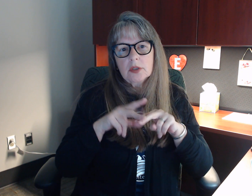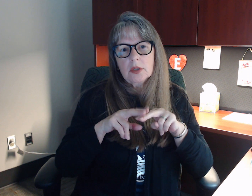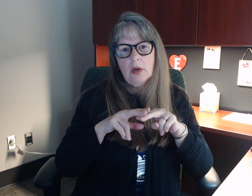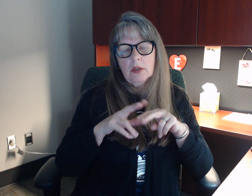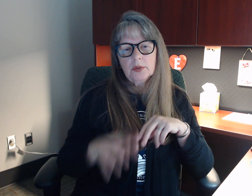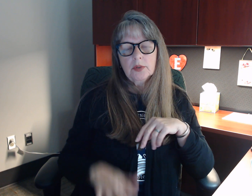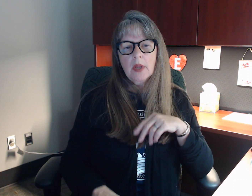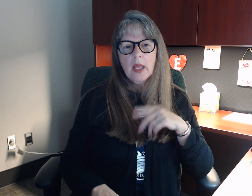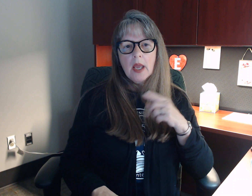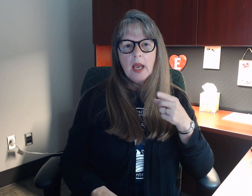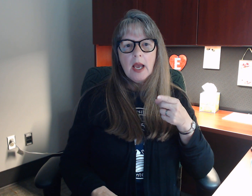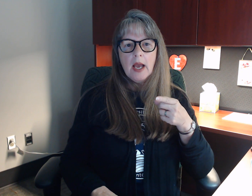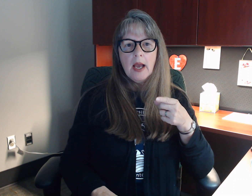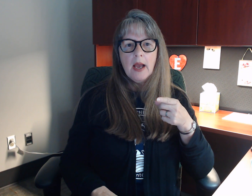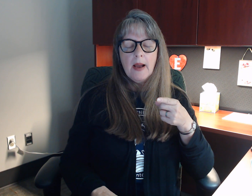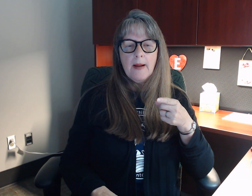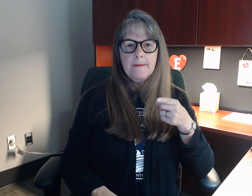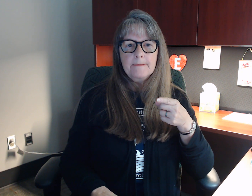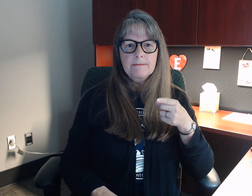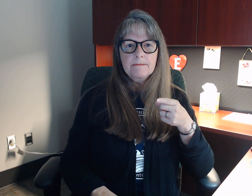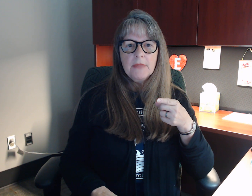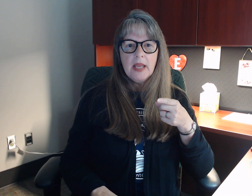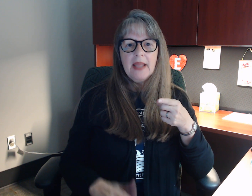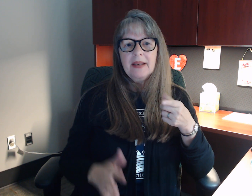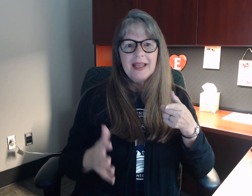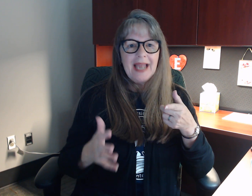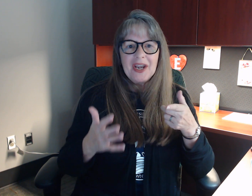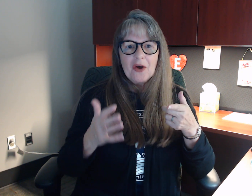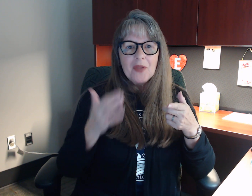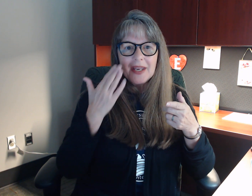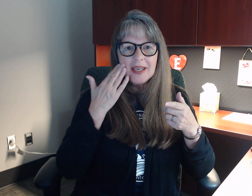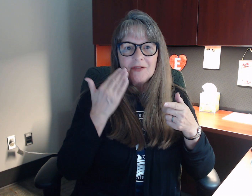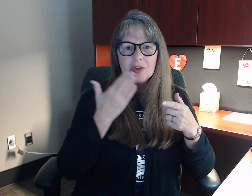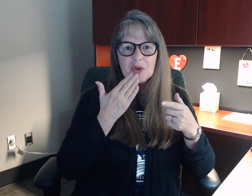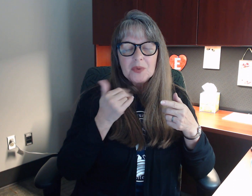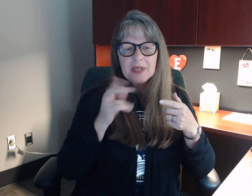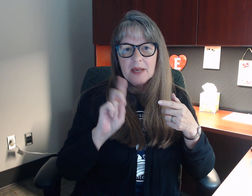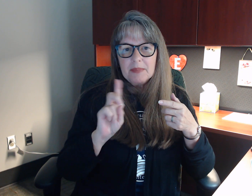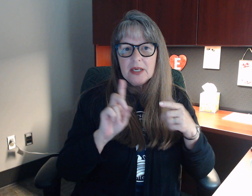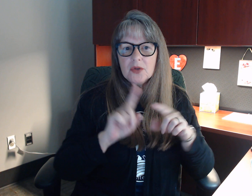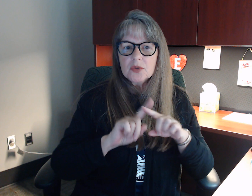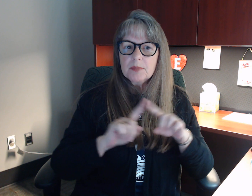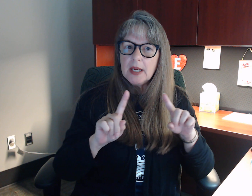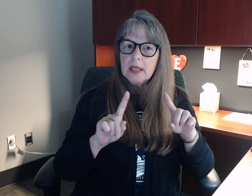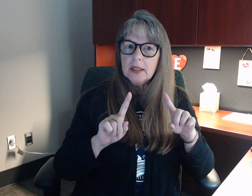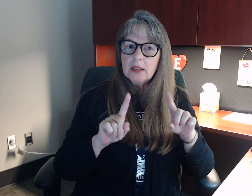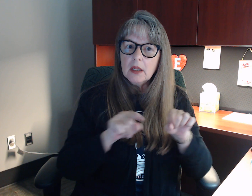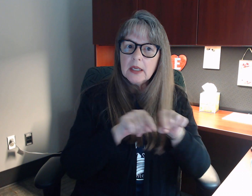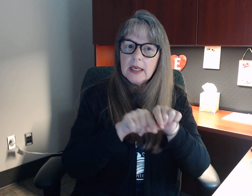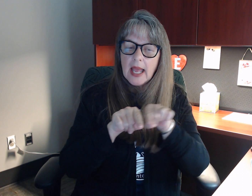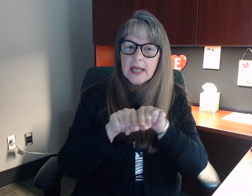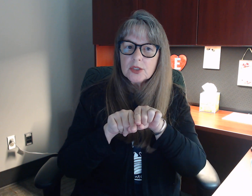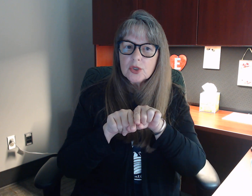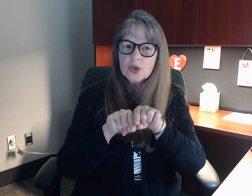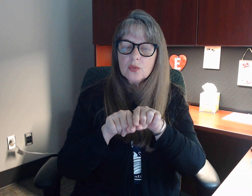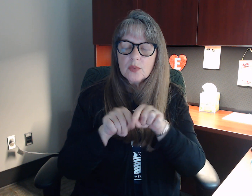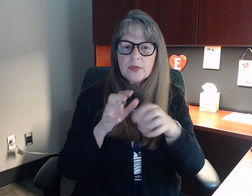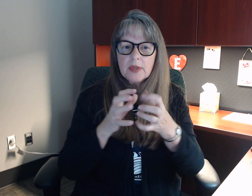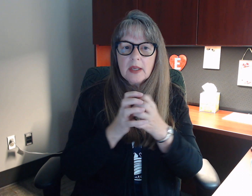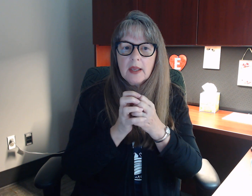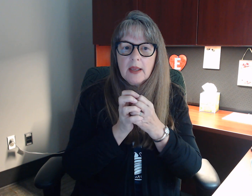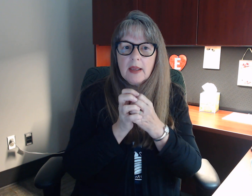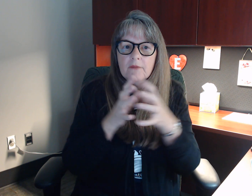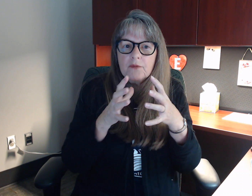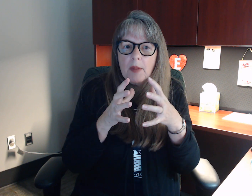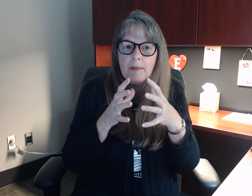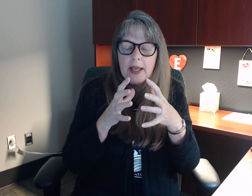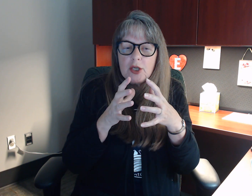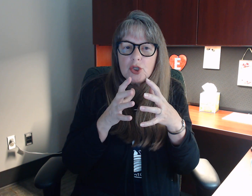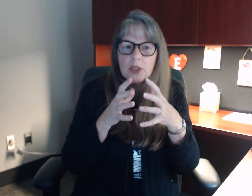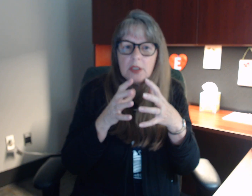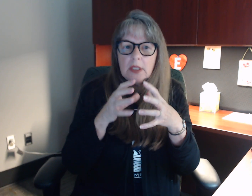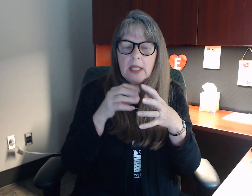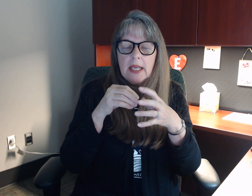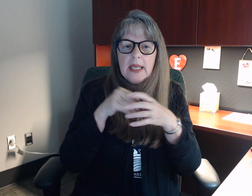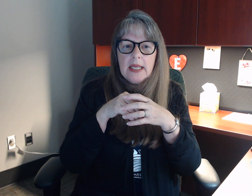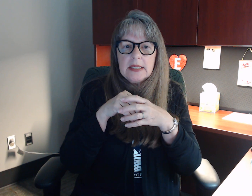salt. And I know that doesn't have to do with diabetes, but it has to do with inflammation